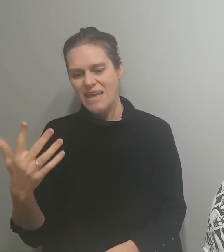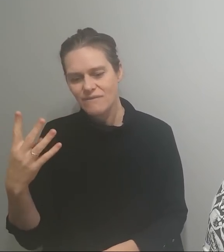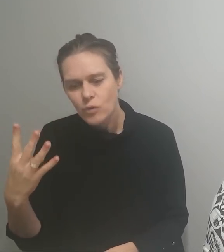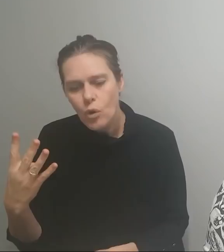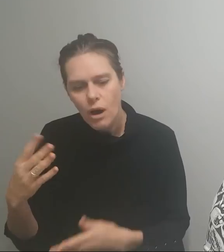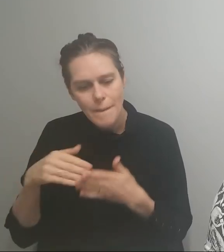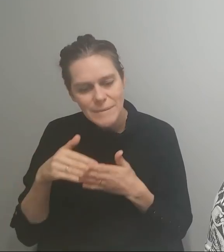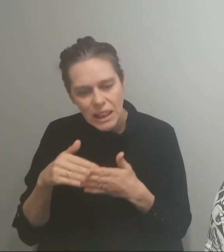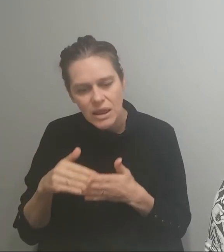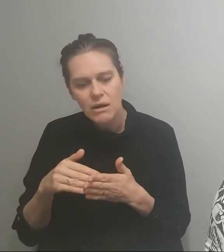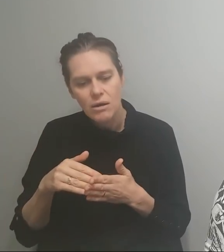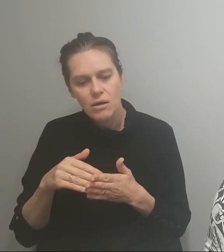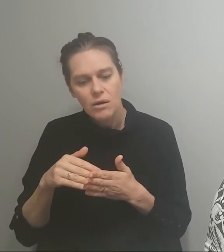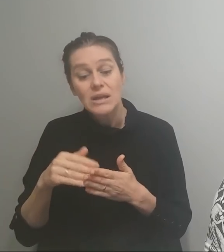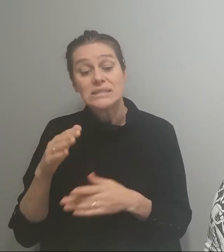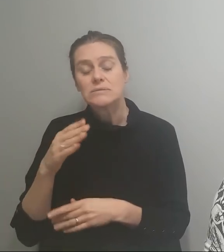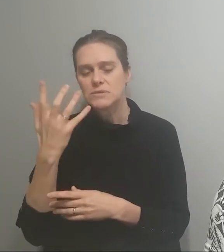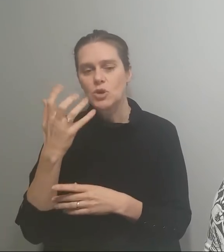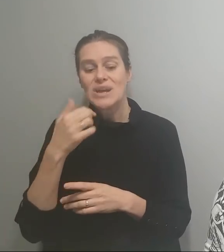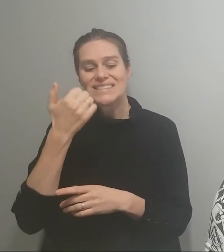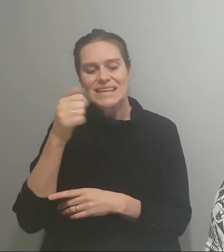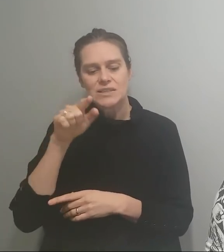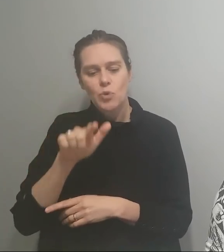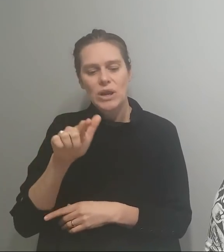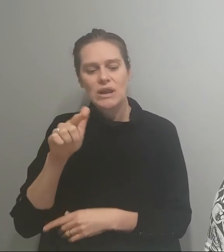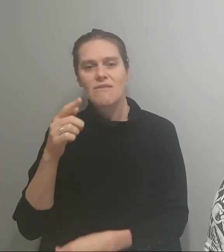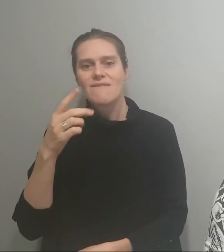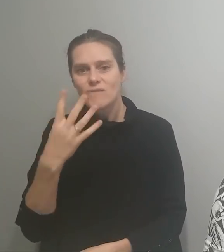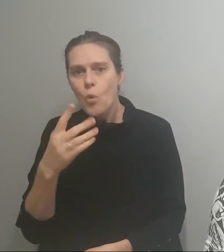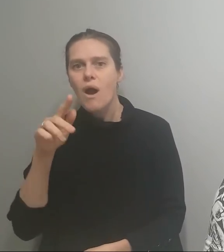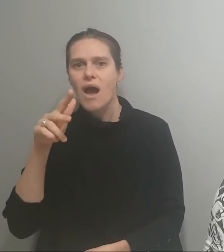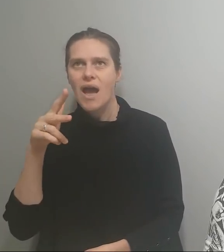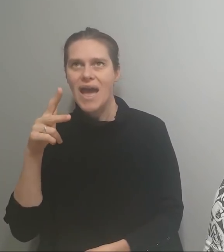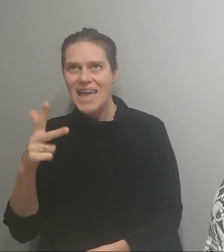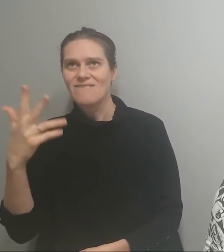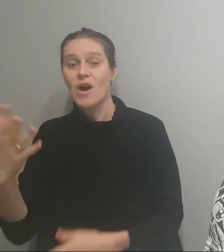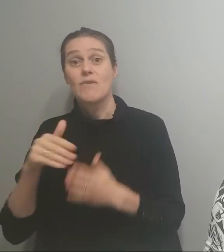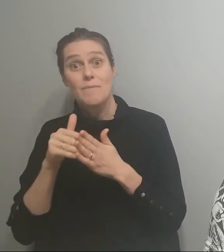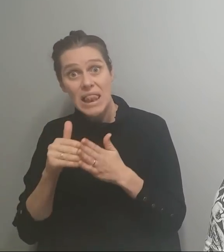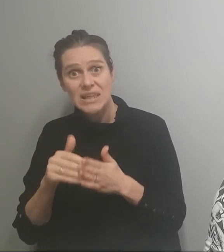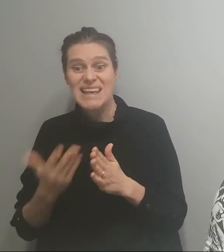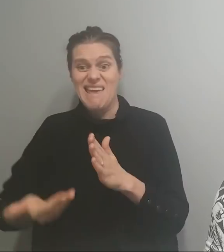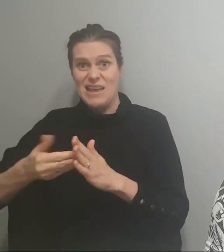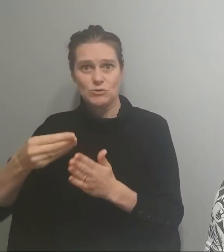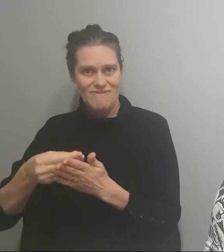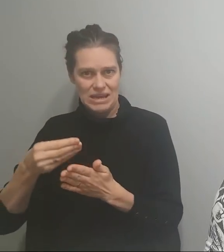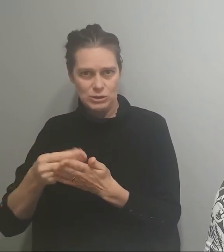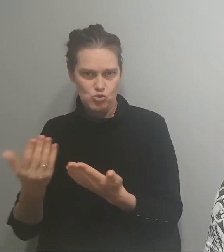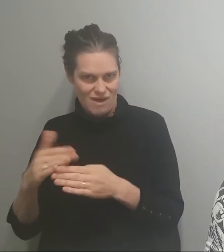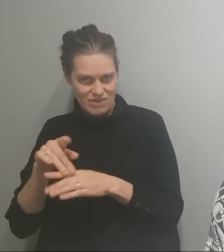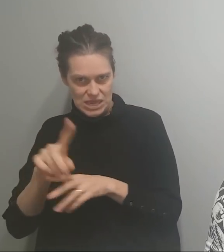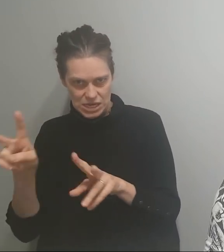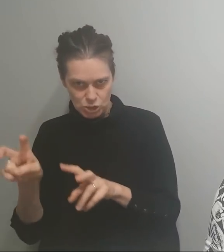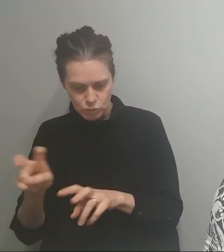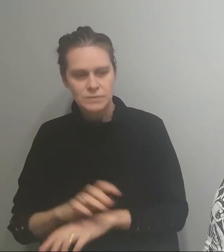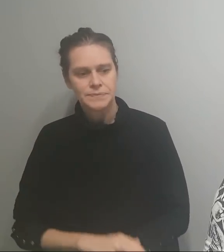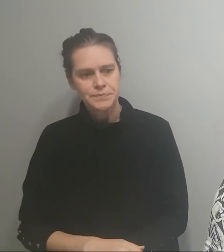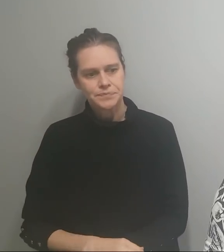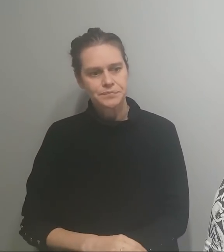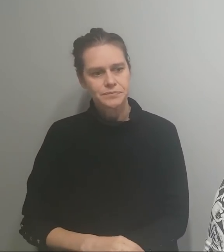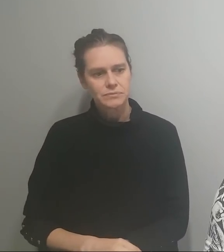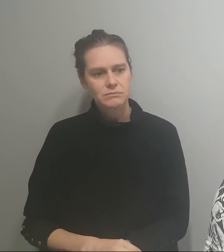prototype. In addition to the previous question from Lawrence, he's asked us sort of follow up.